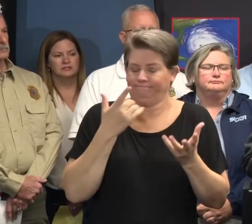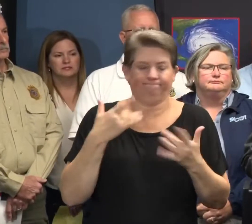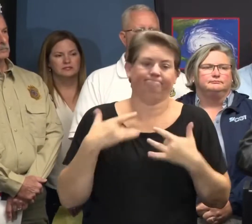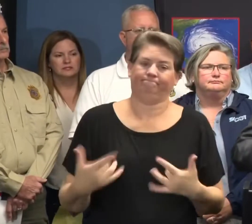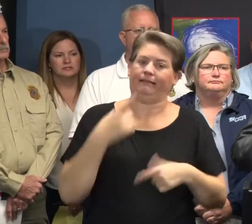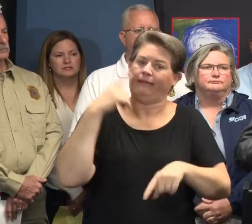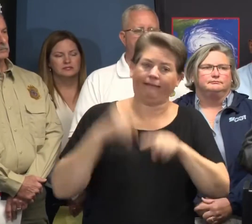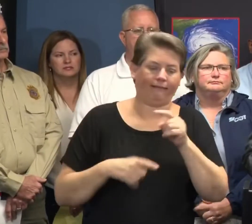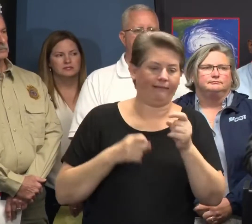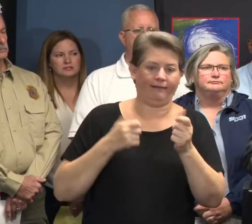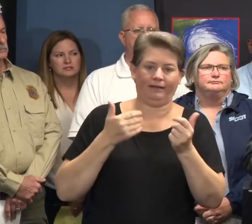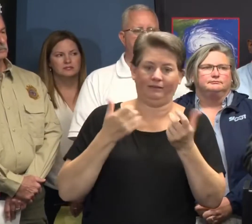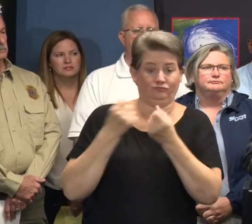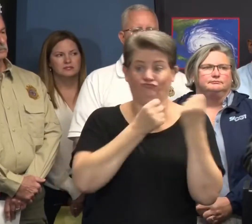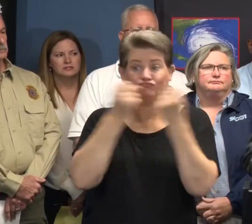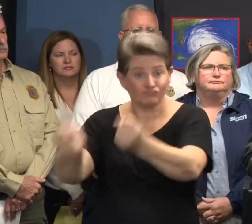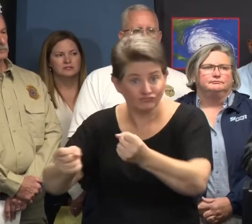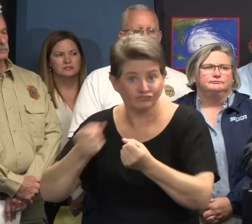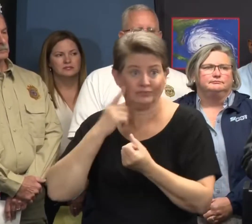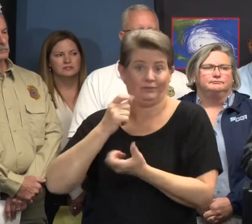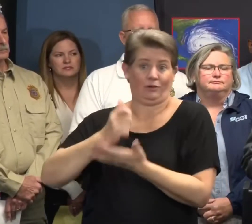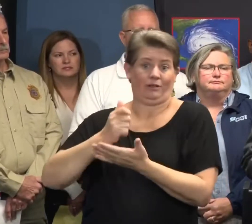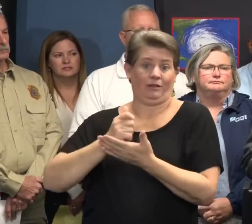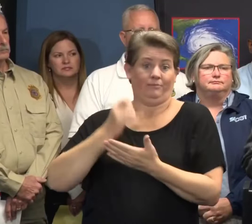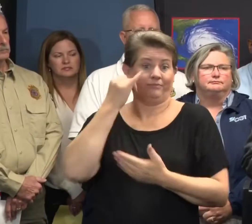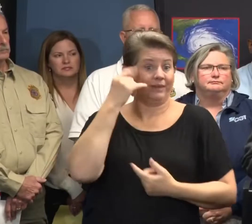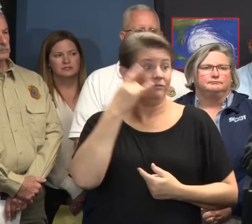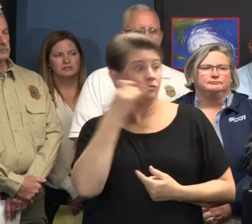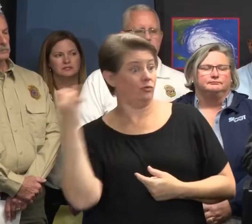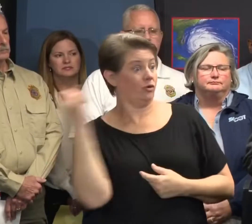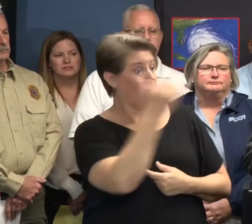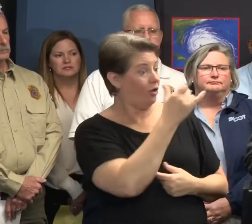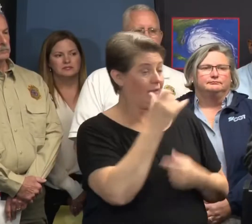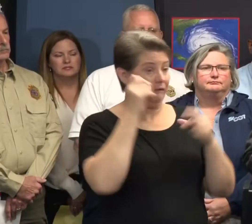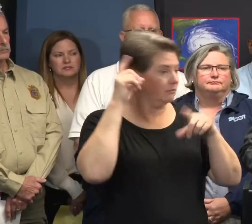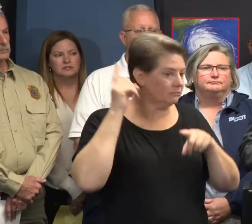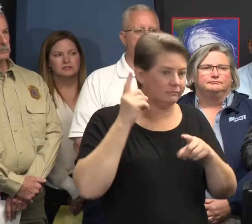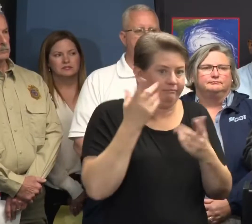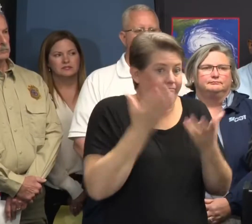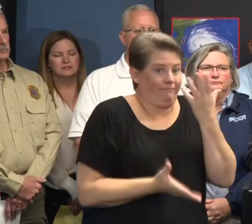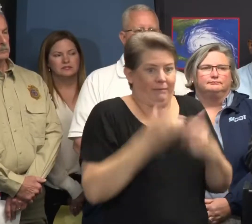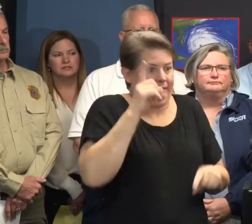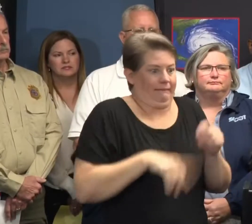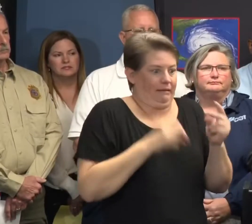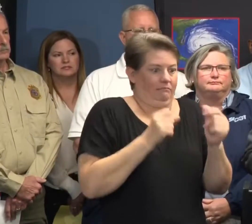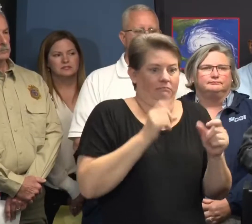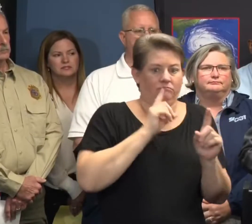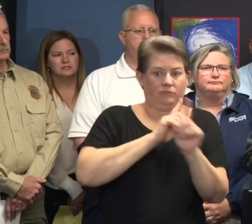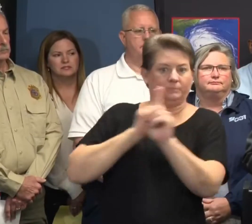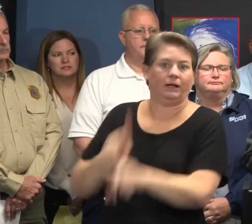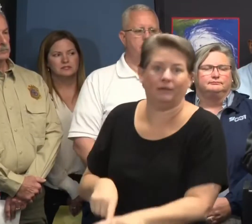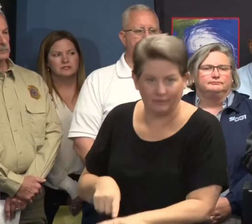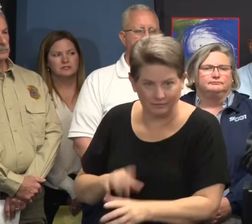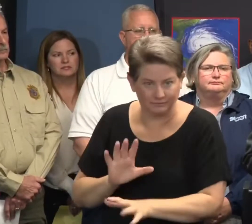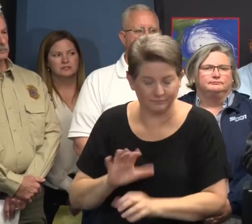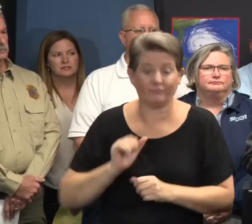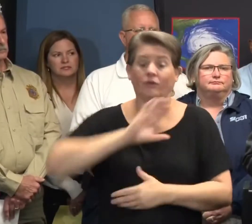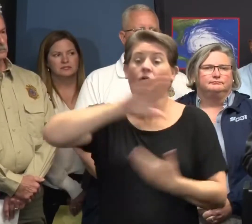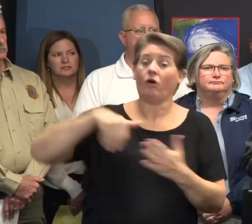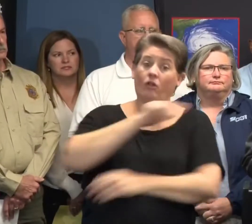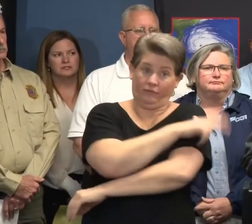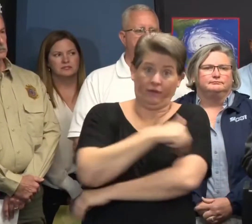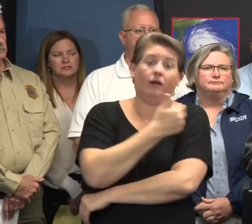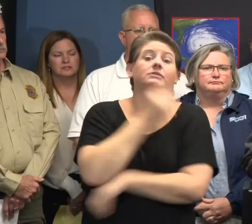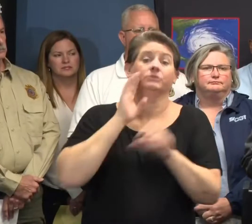operate safely. So if you do call for help, you may not be able to be responded to right away. We have checked. All of our hospitals are open. All